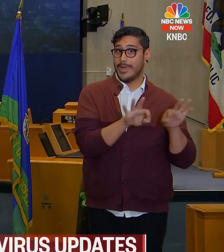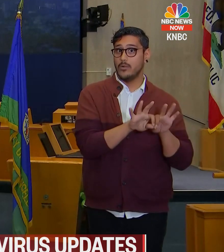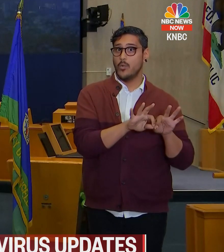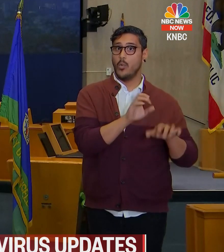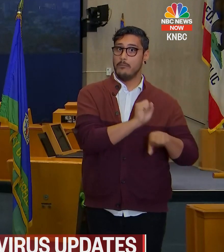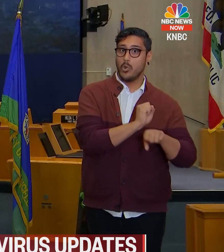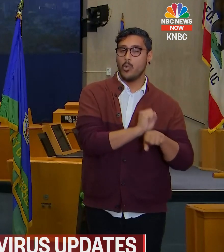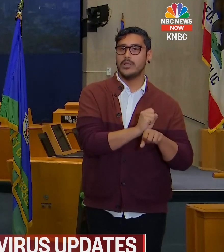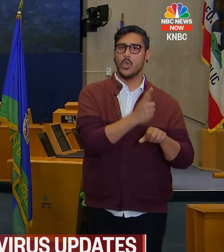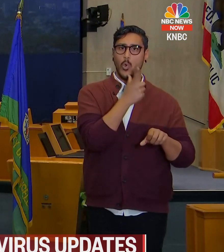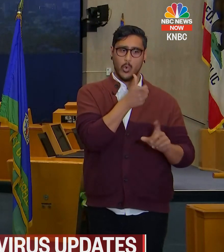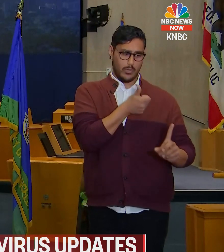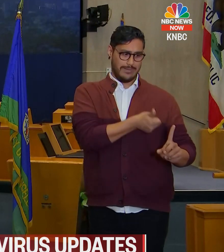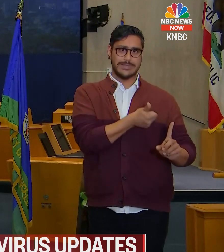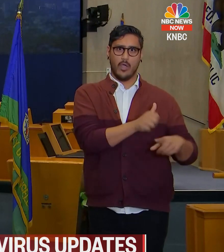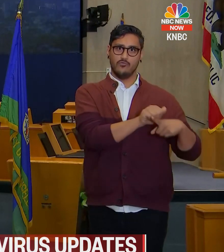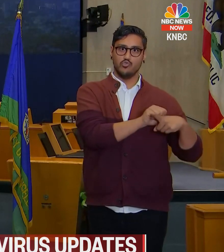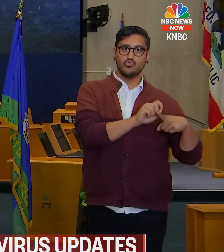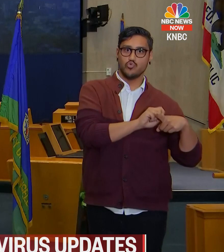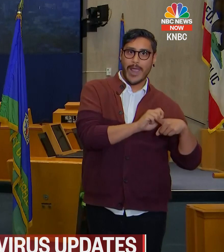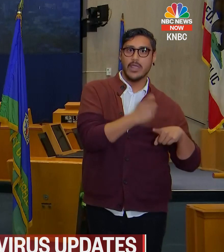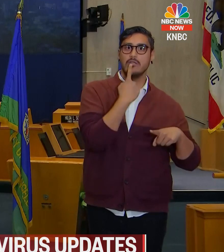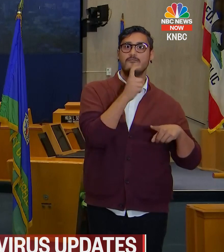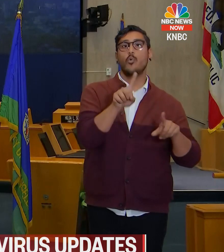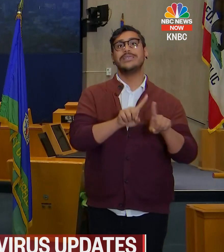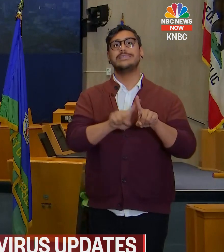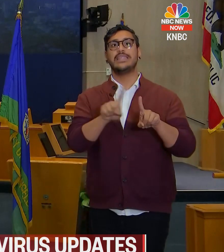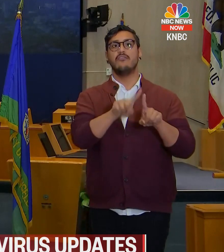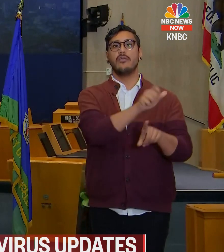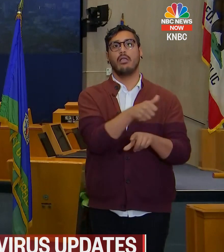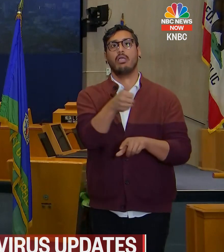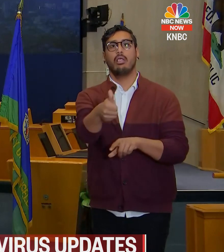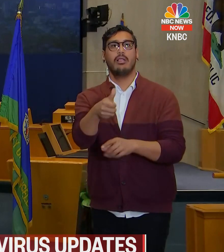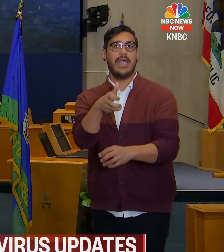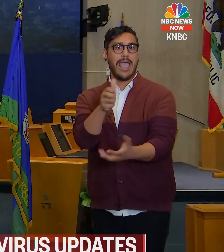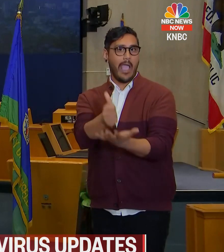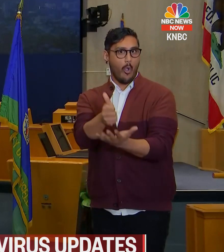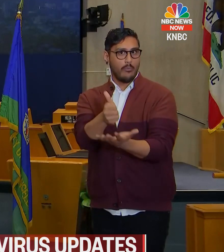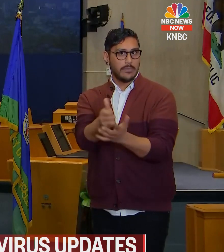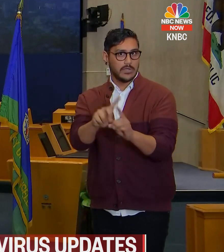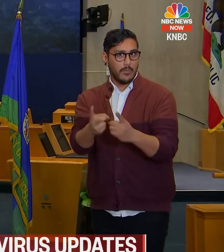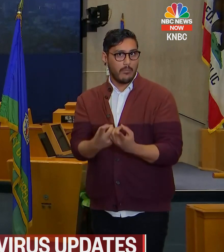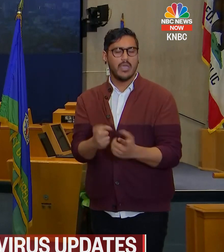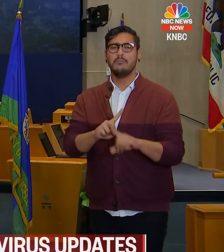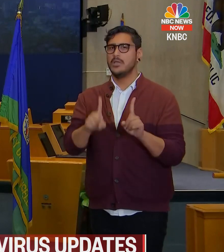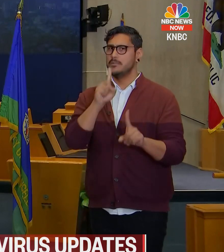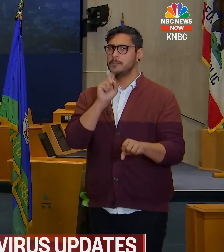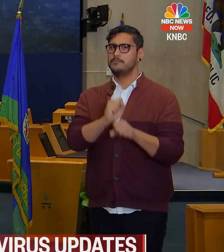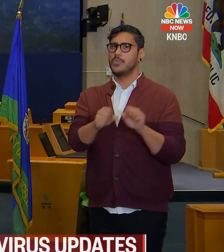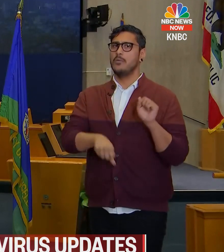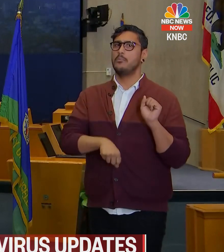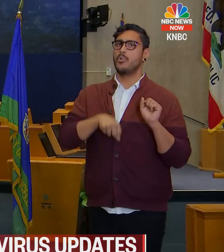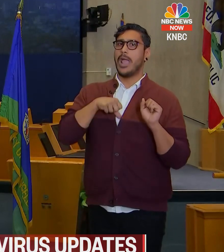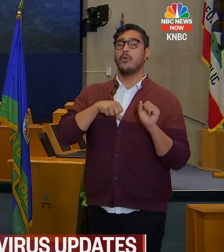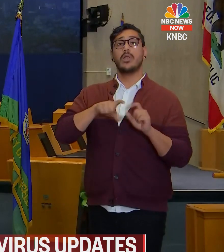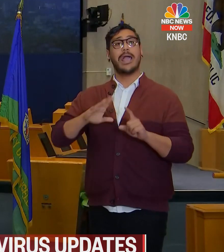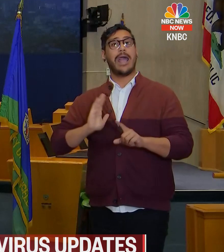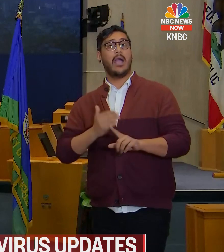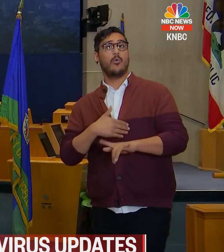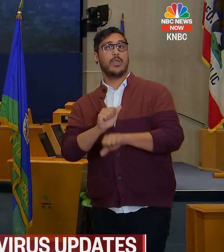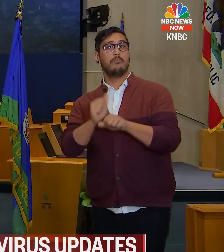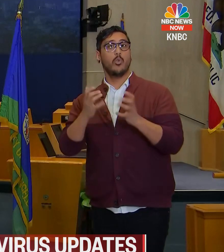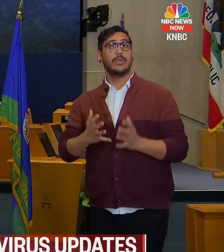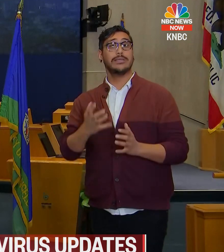to do other functions in the department and the county. But I will say that I'm extremely proud in relation to our employees,